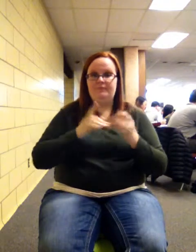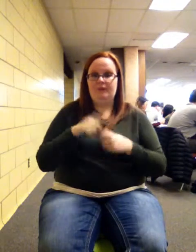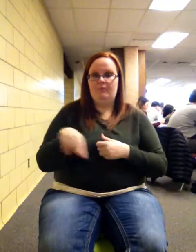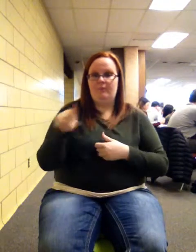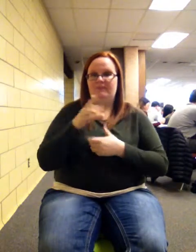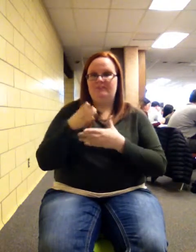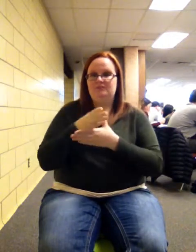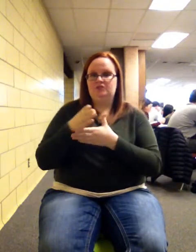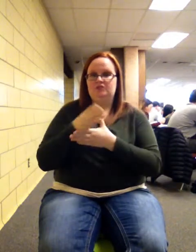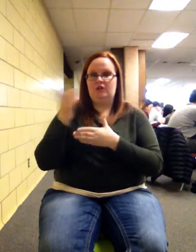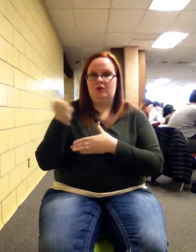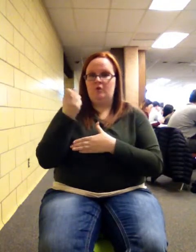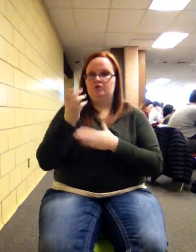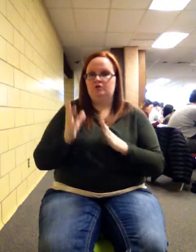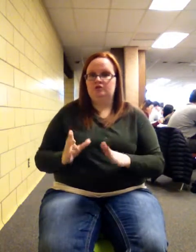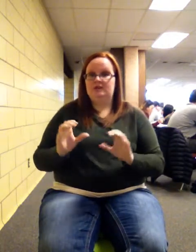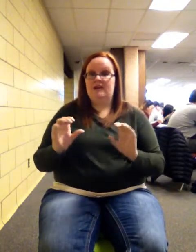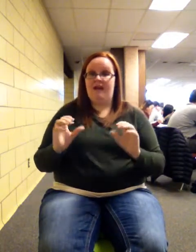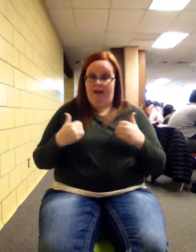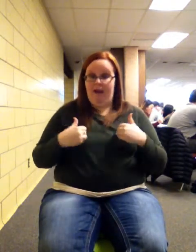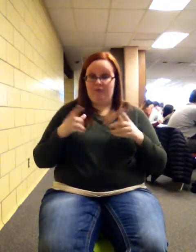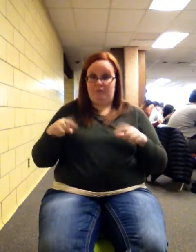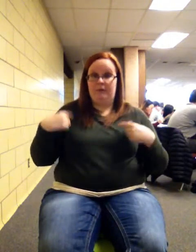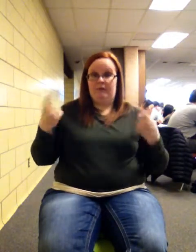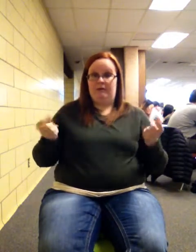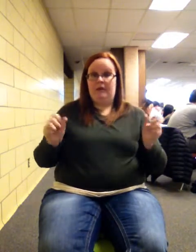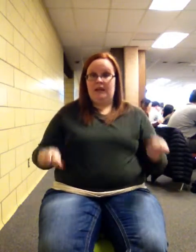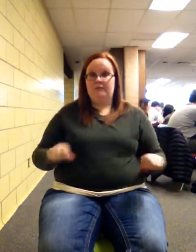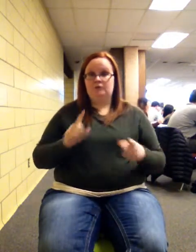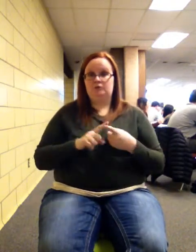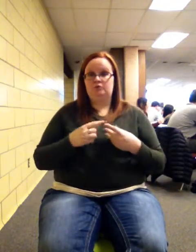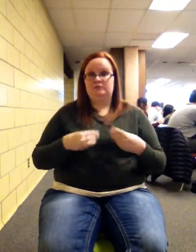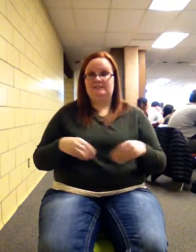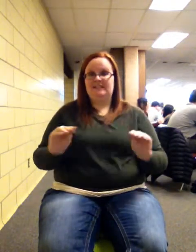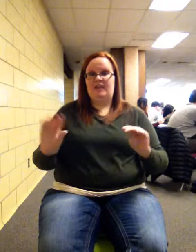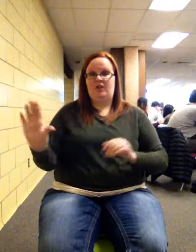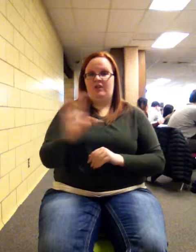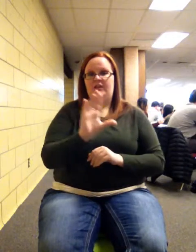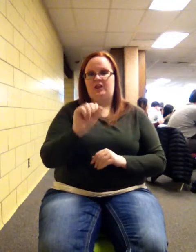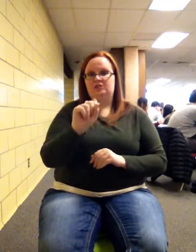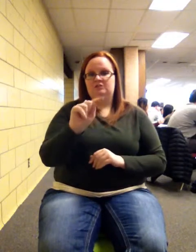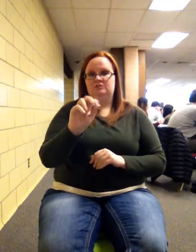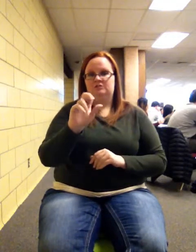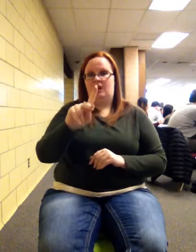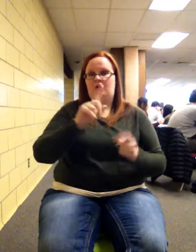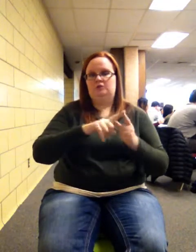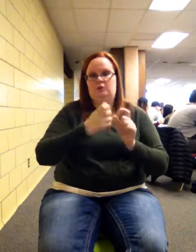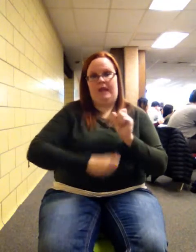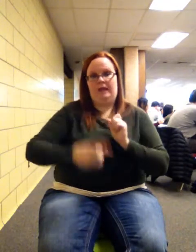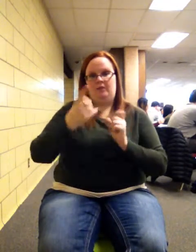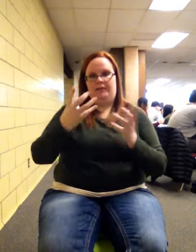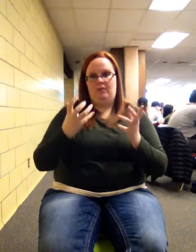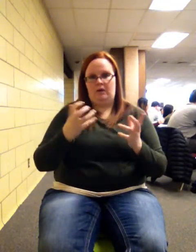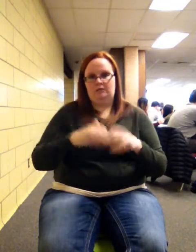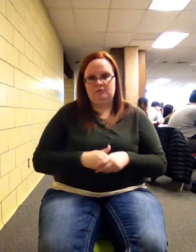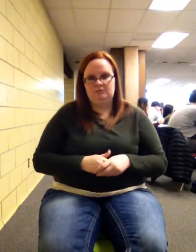shareholders have been able to sell their stock to anybody that they want to. So probably one of the most recent